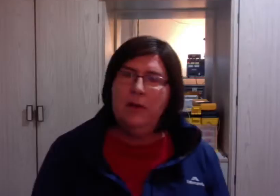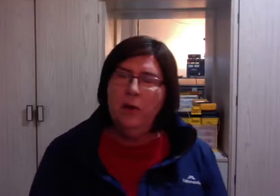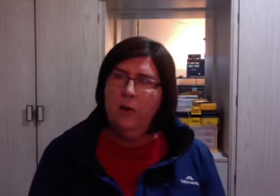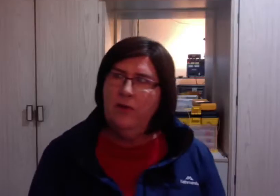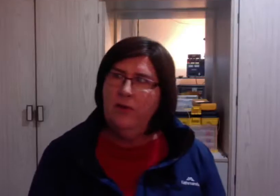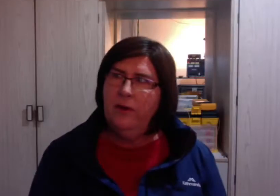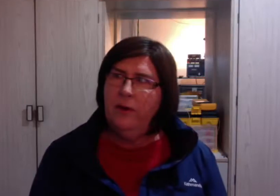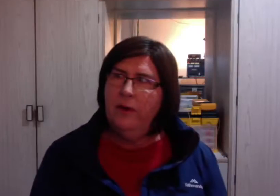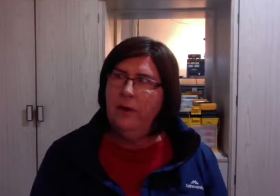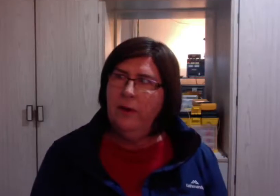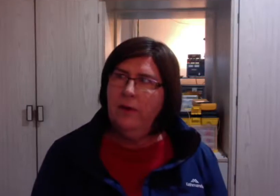because